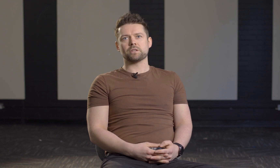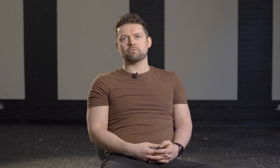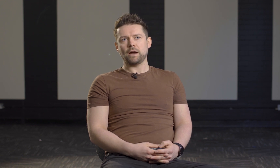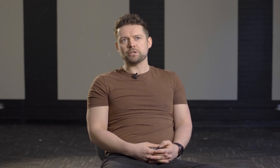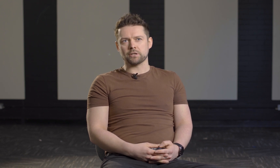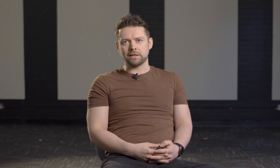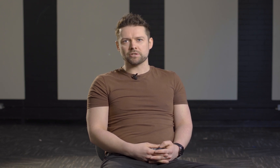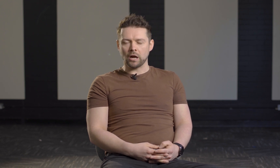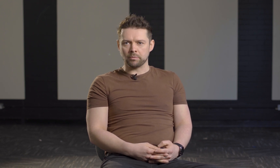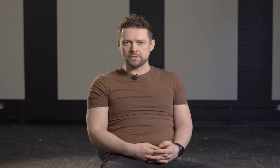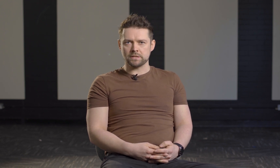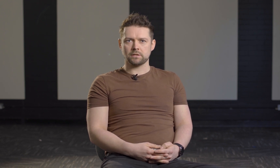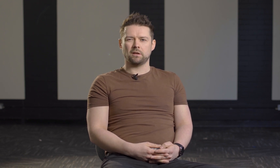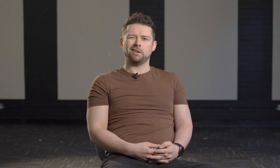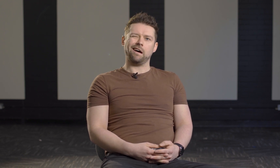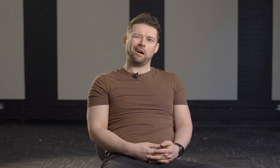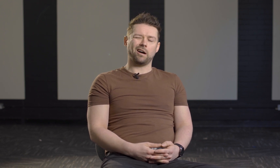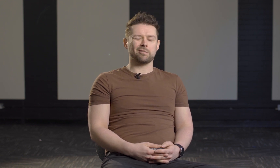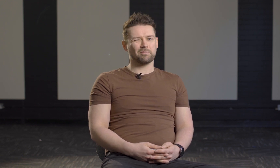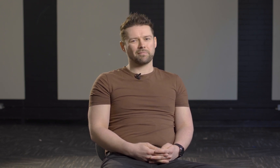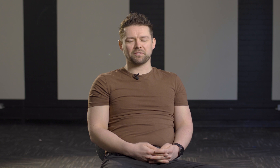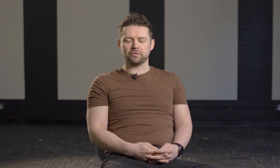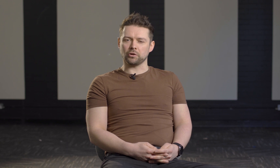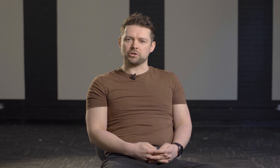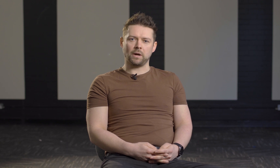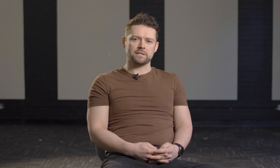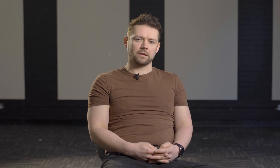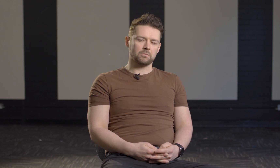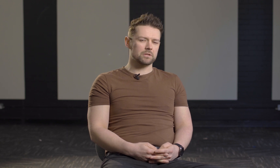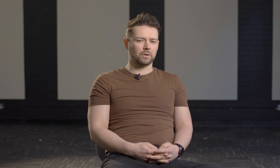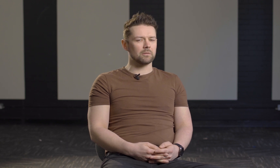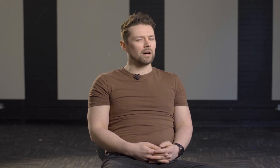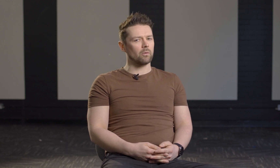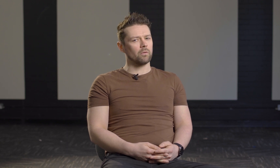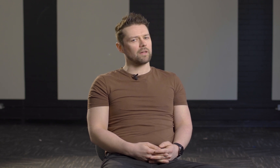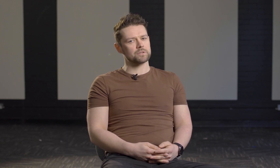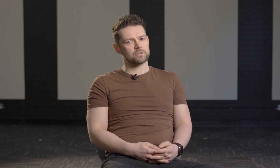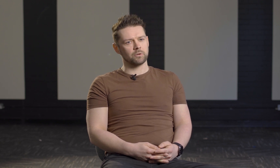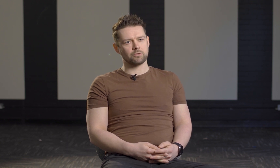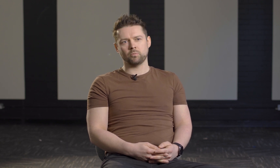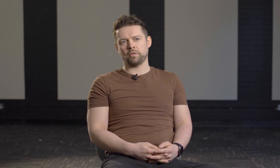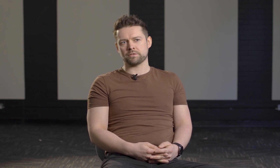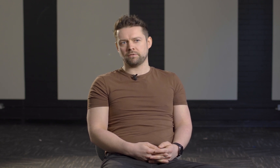of registered interpreters are fluctuating between about 1,200 and